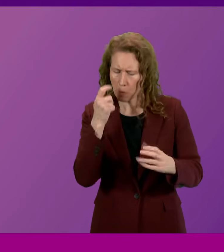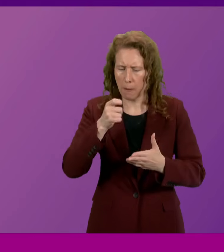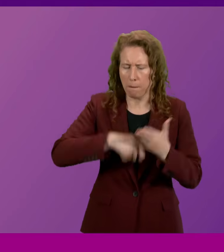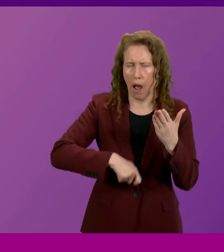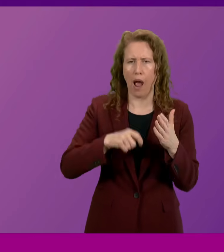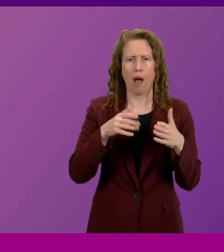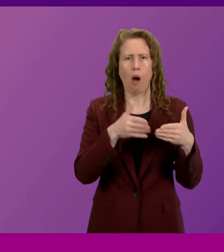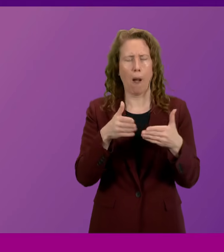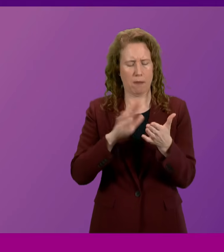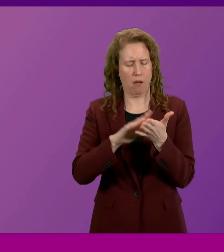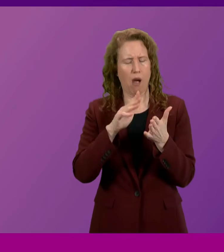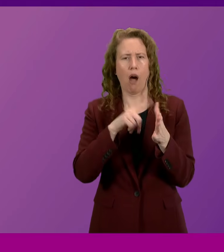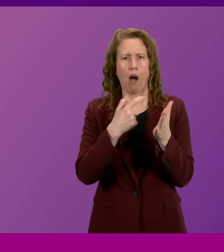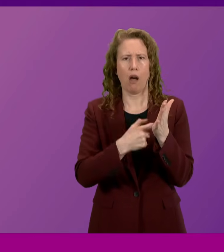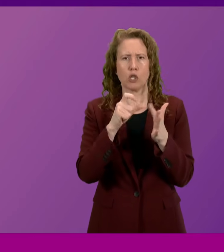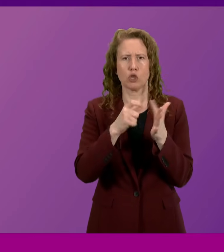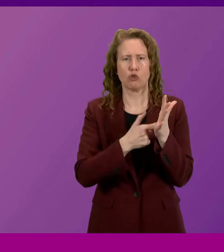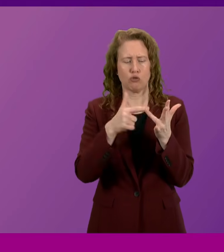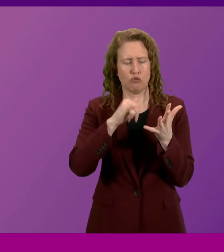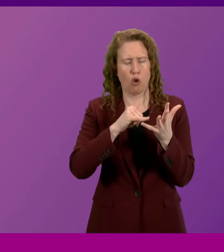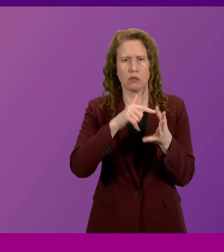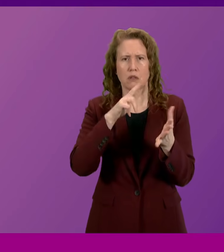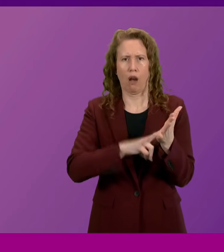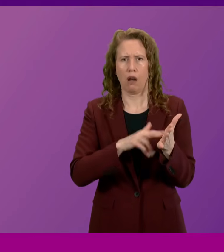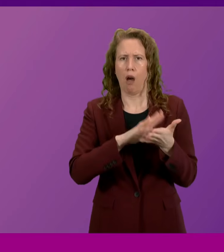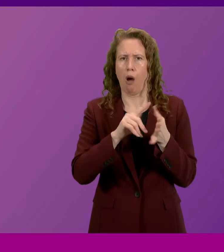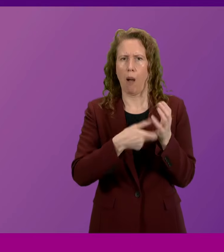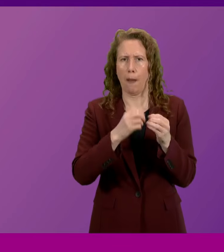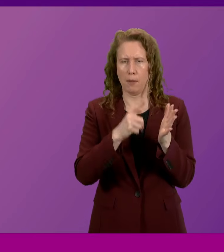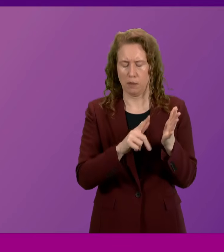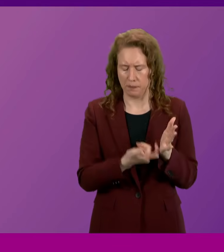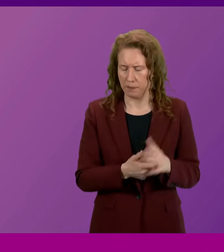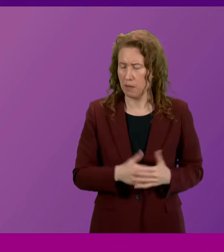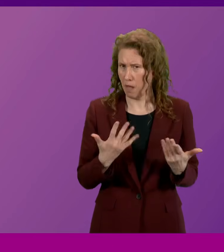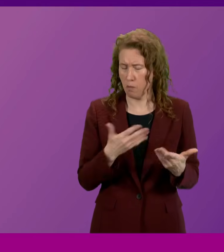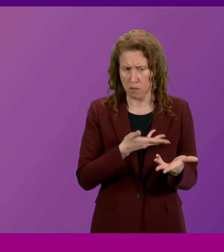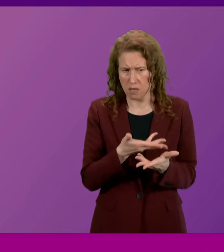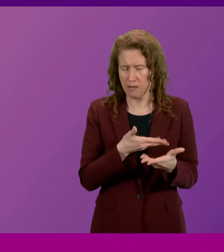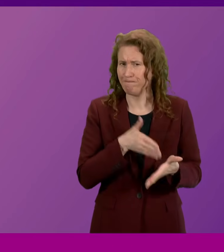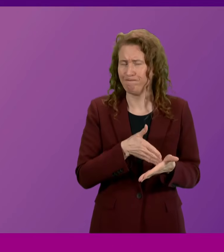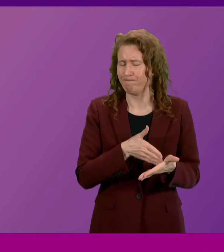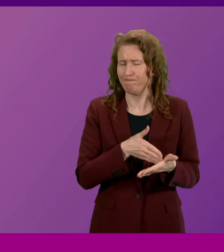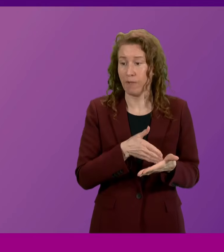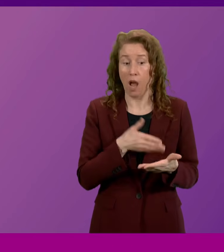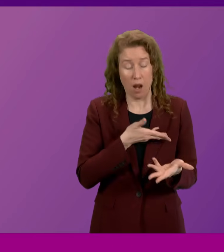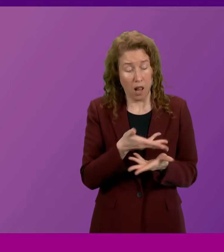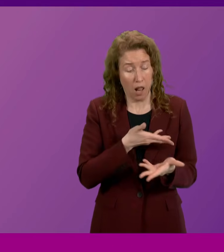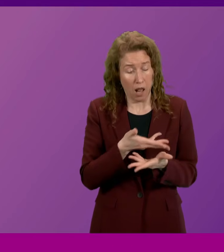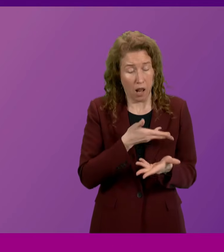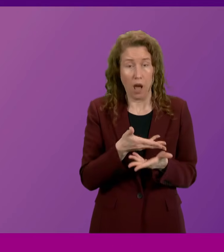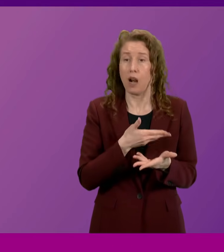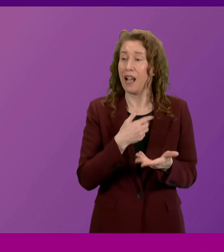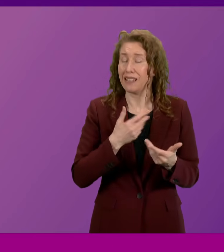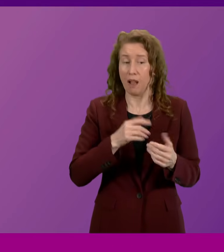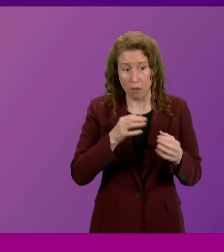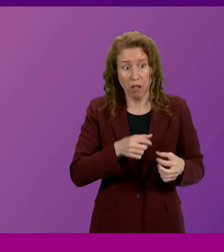from Peel Ports. However, talks appear deadlocked. Until the future of the harbour is resolved, Arran will not receive the lifeline ferry service it needs